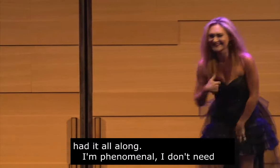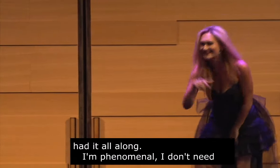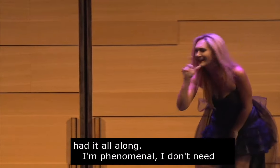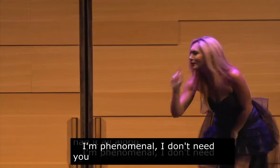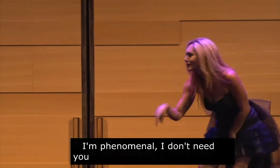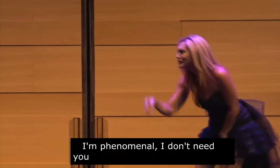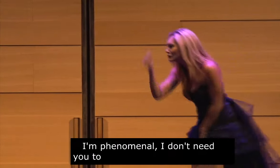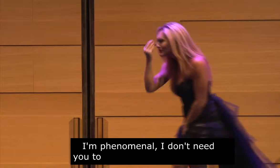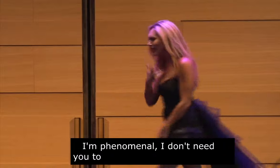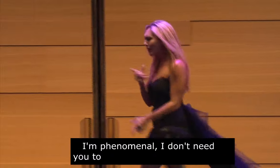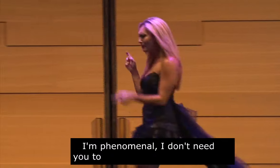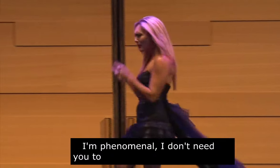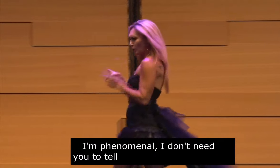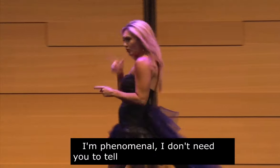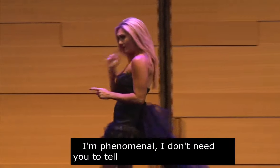enough. I don't need you to tell me who to be.